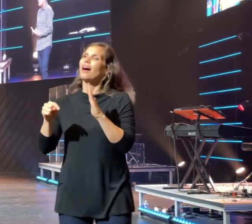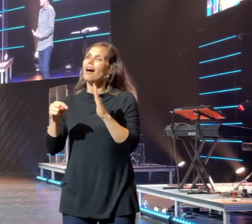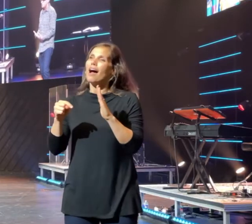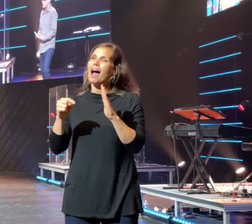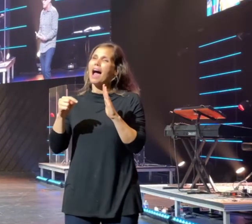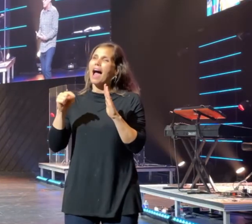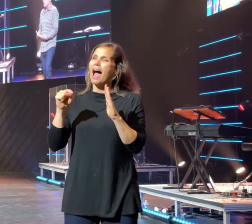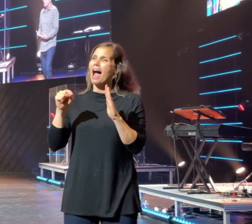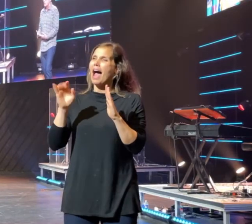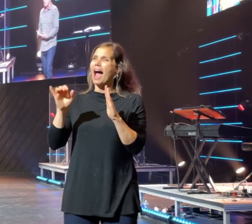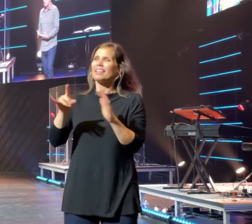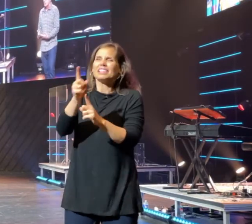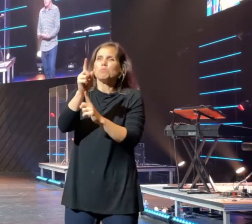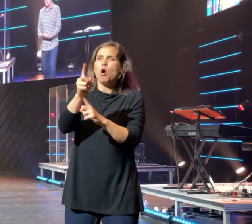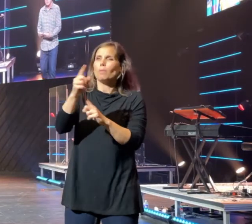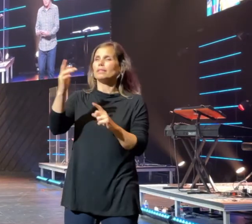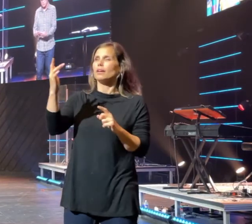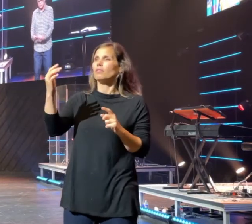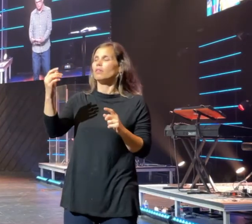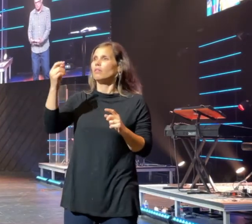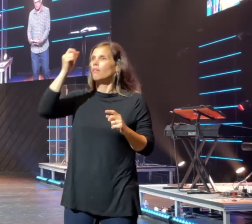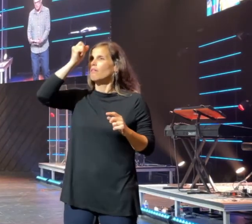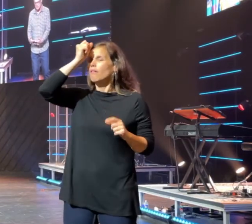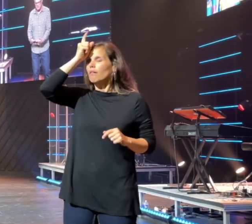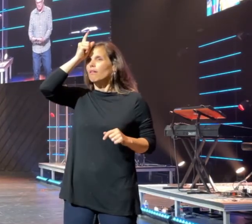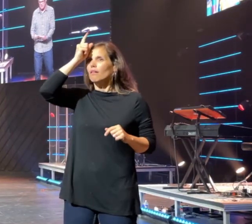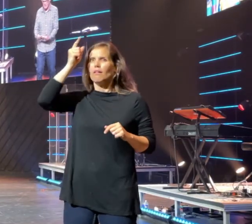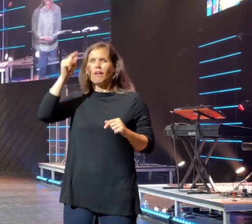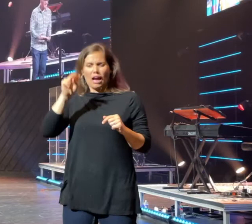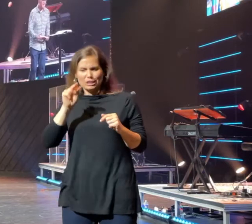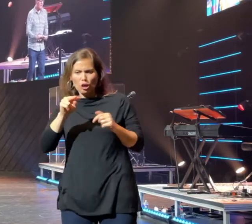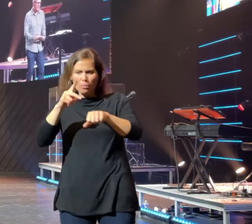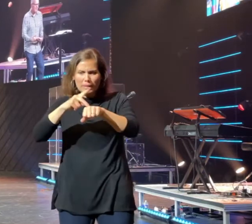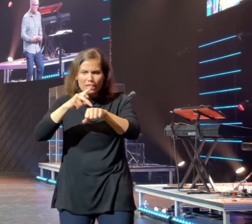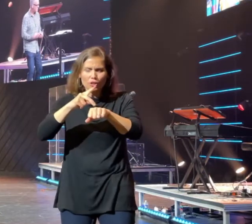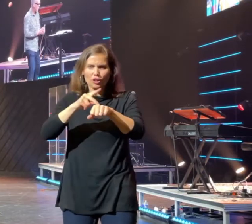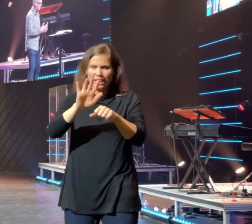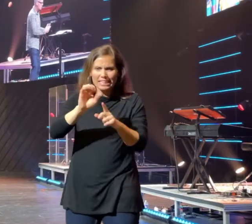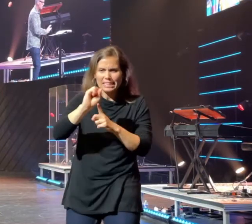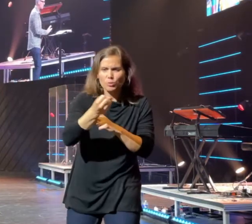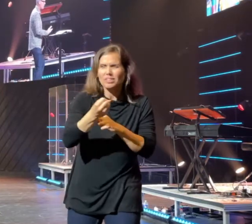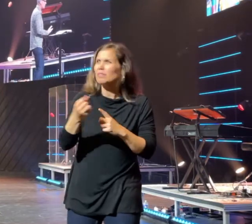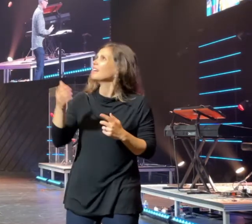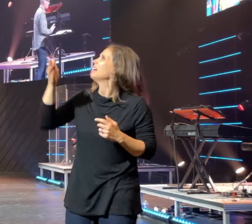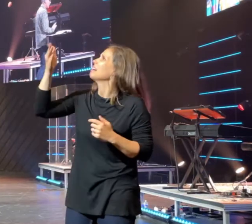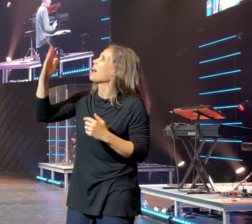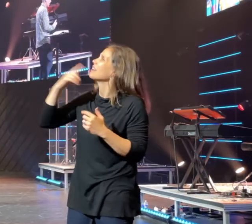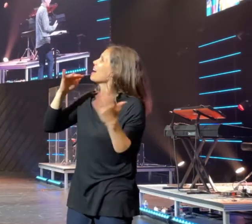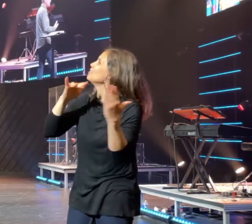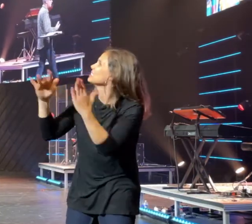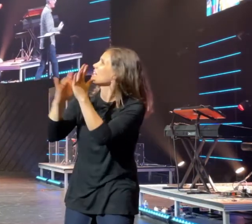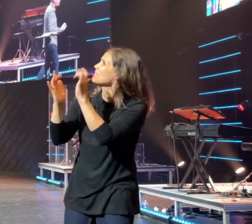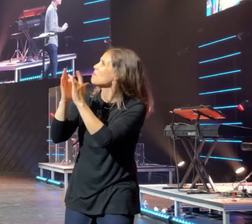had this epiphany when I thought about Peter. I thought about this whole situation. I thought, God, and I've spent all these years studying the Bible seminar. I'm thinking,